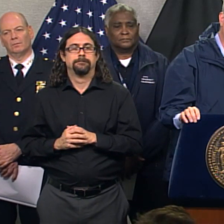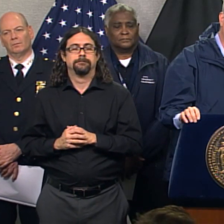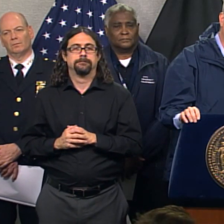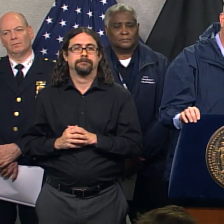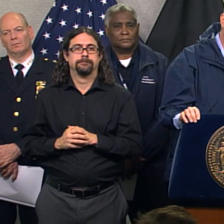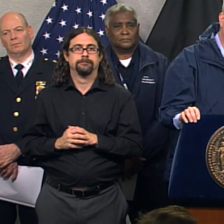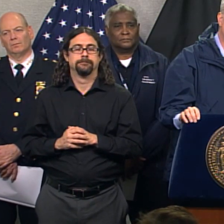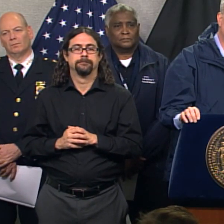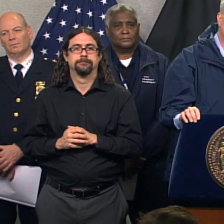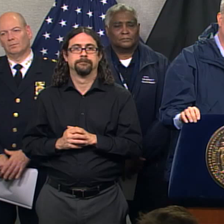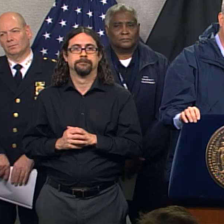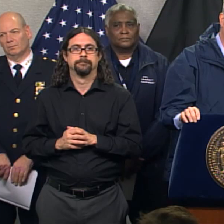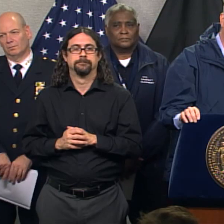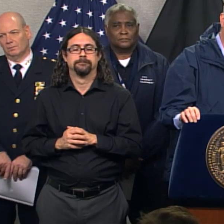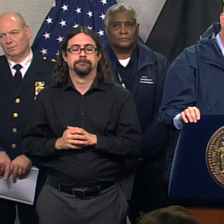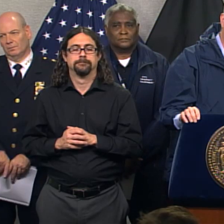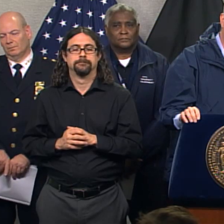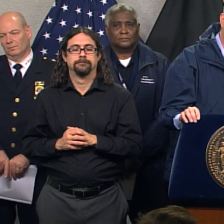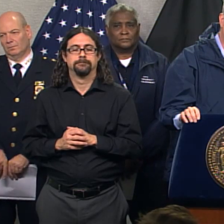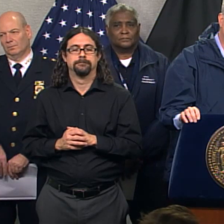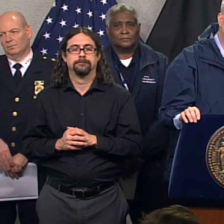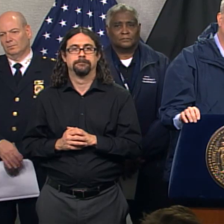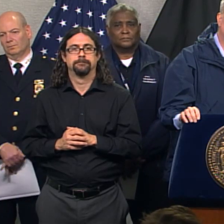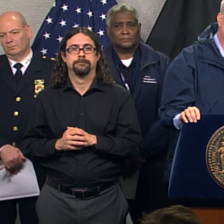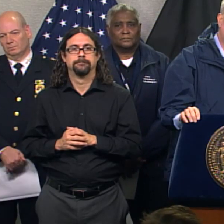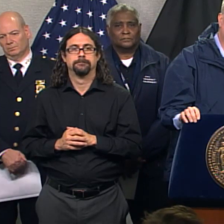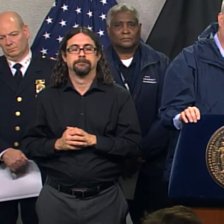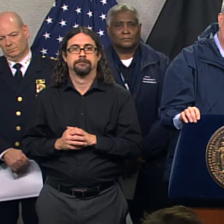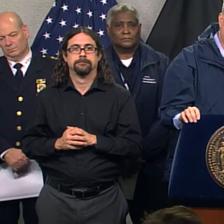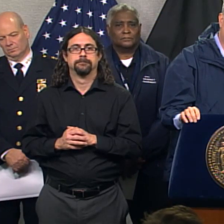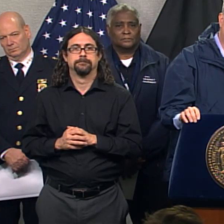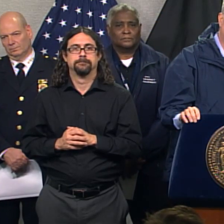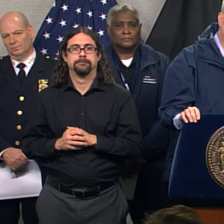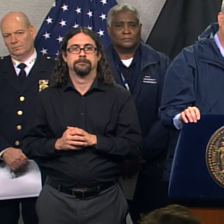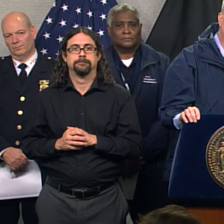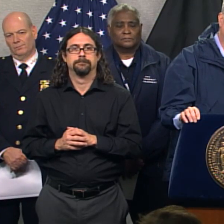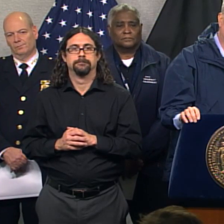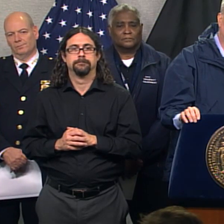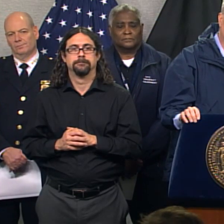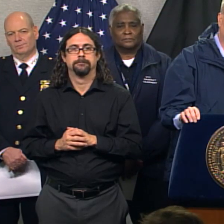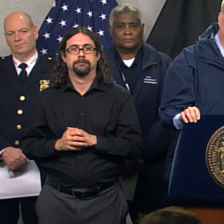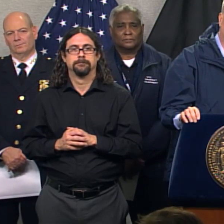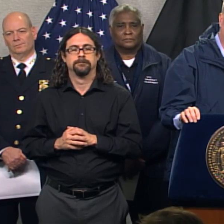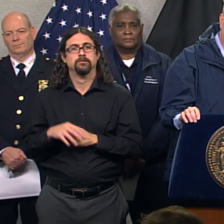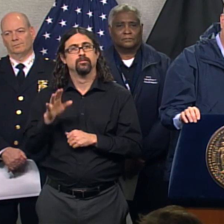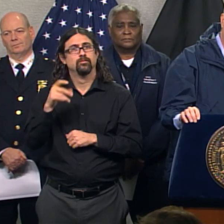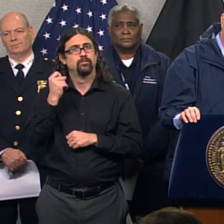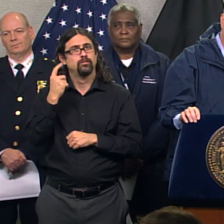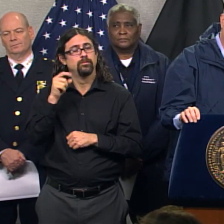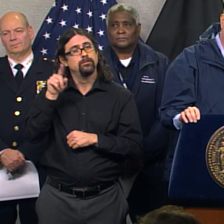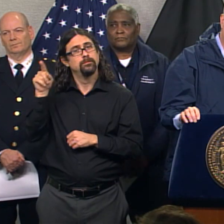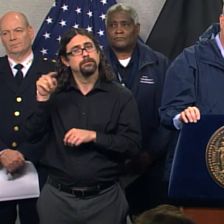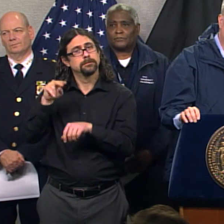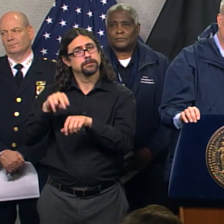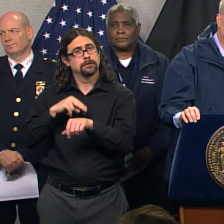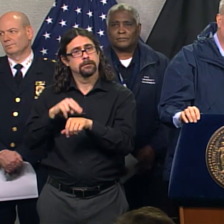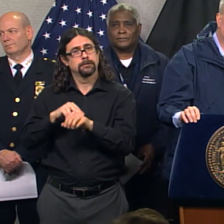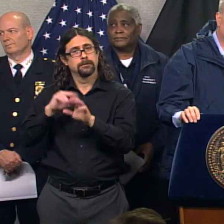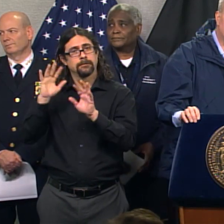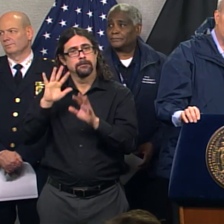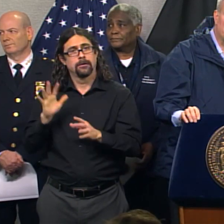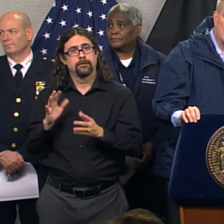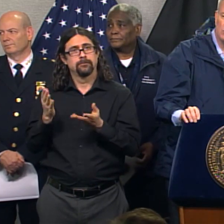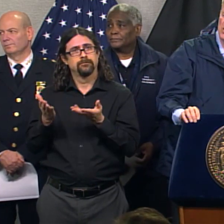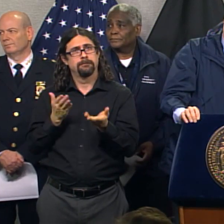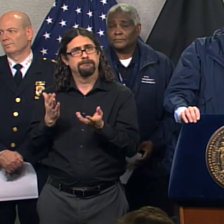sharp, consistent information from the National Weather Service, we were able to call school off earlier than we normally do. I want to remind